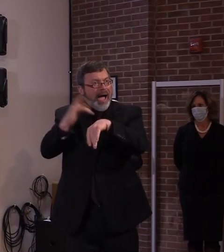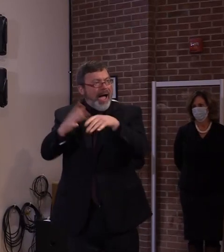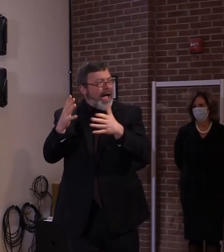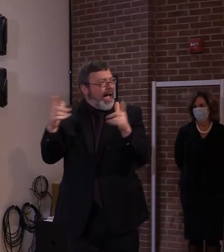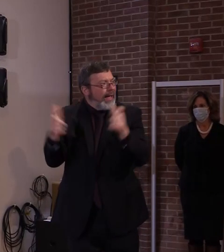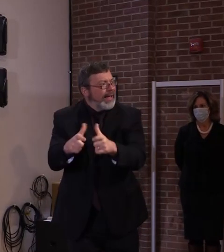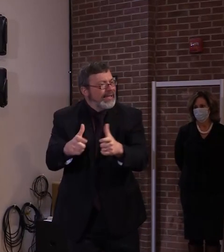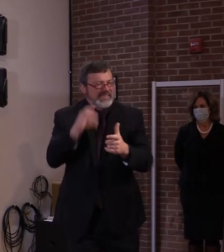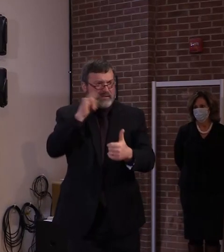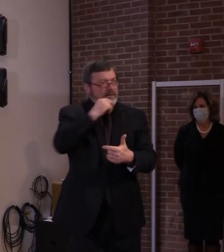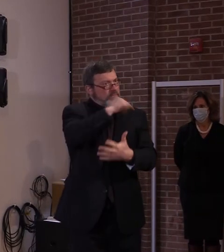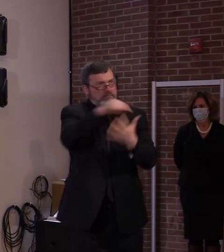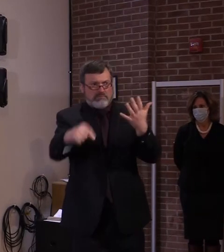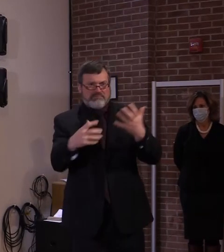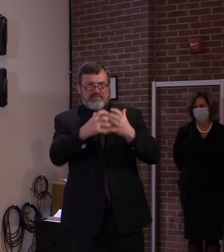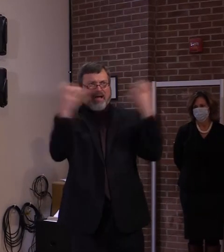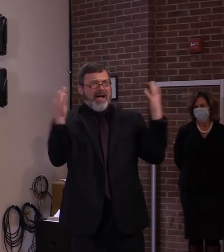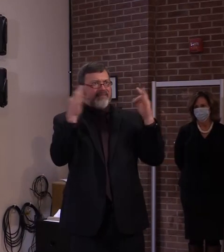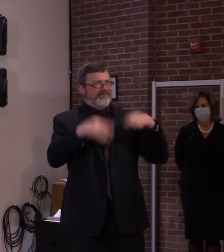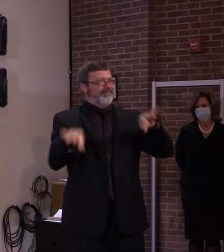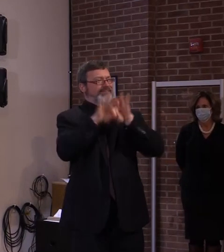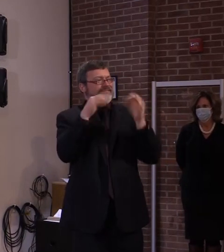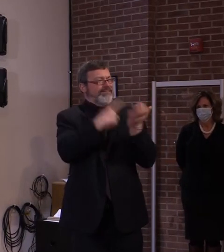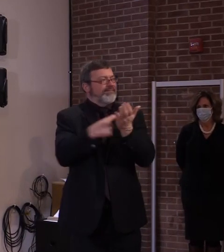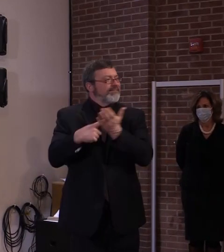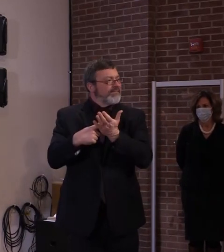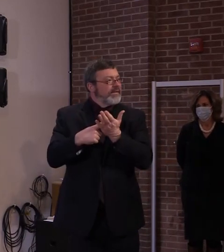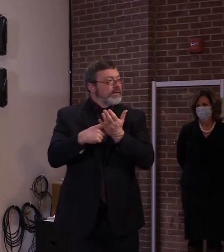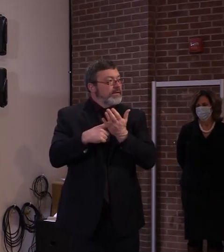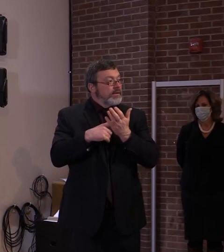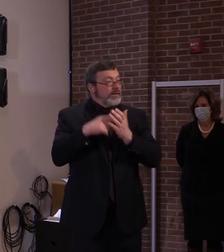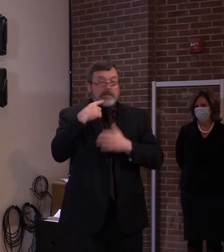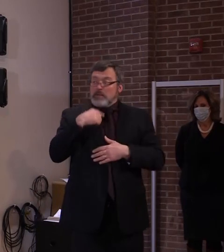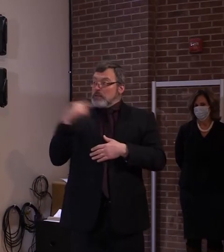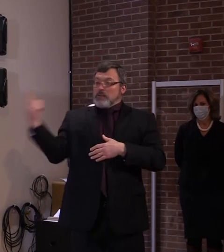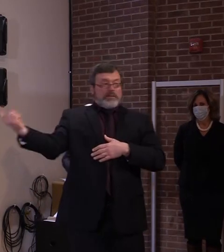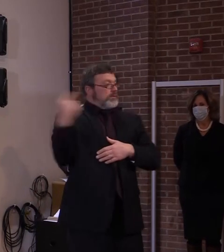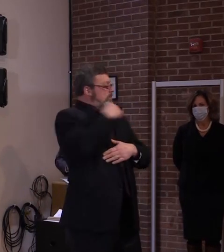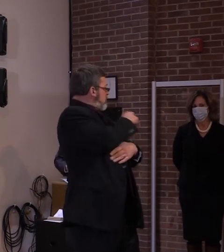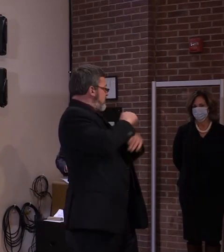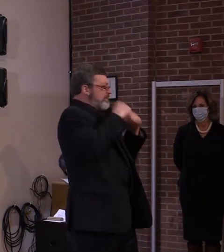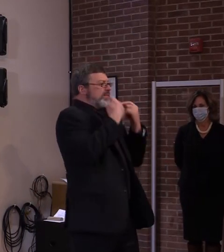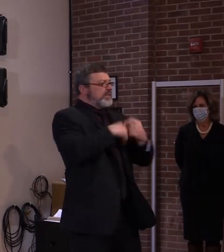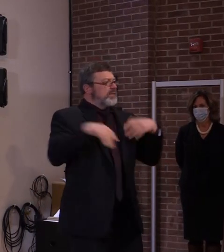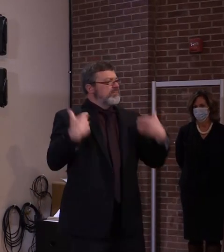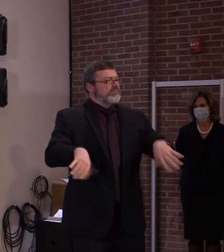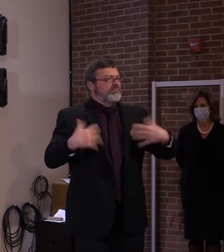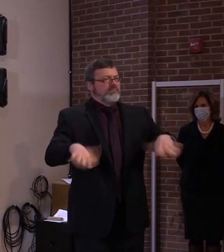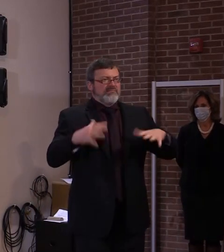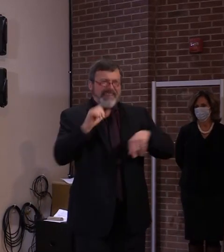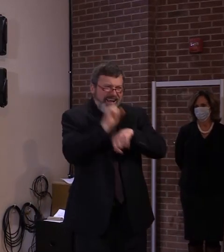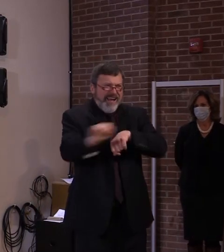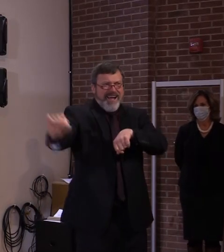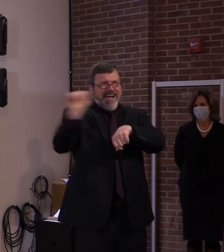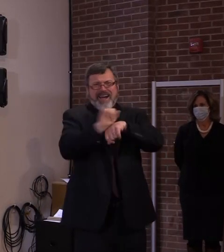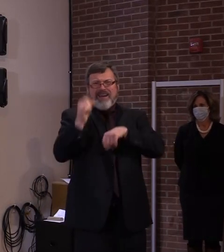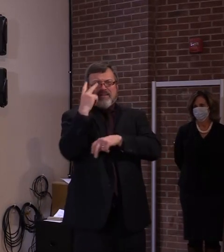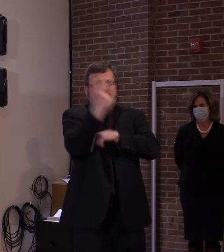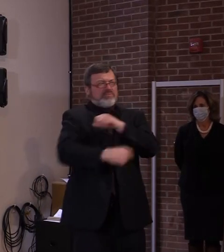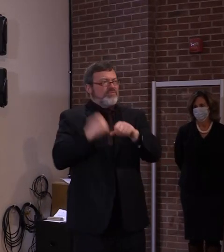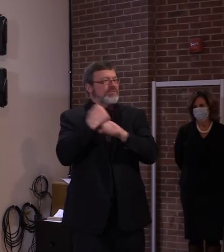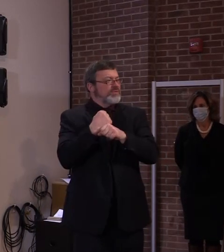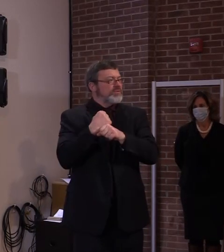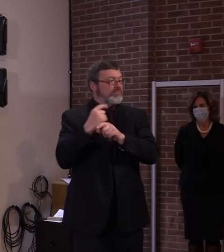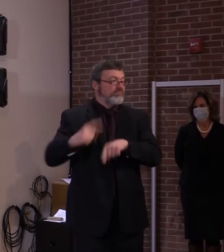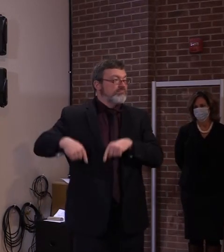Our team has done, I think, a really good job over the last 2 years of dealing with